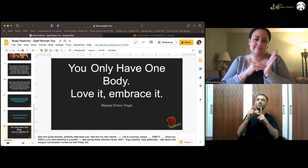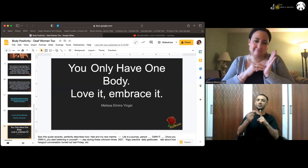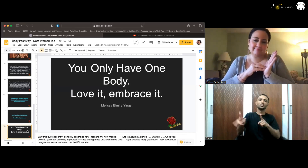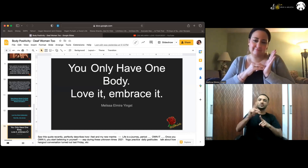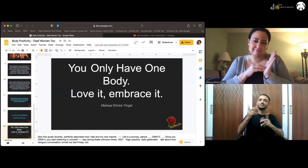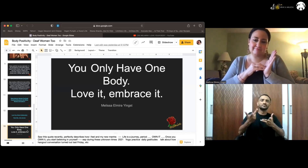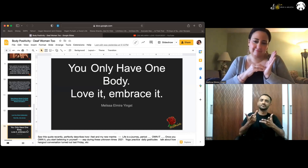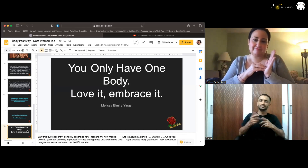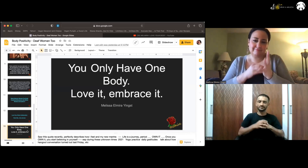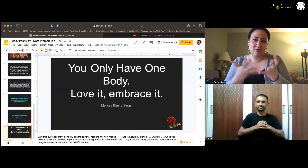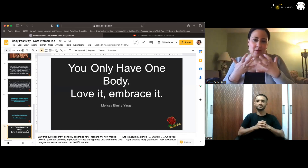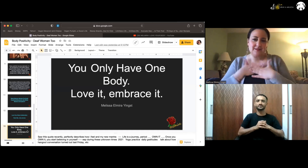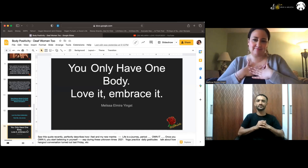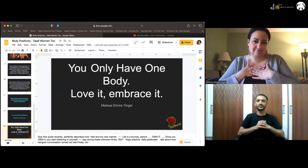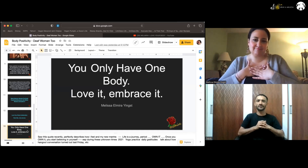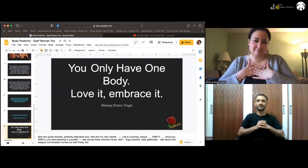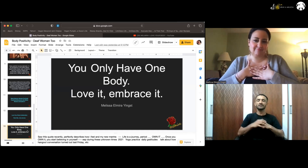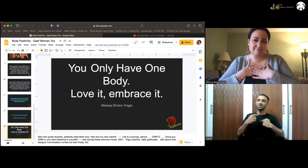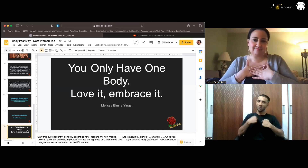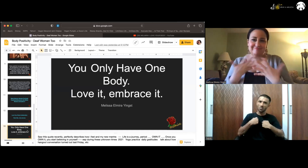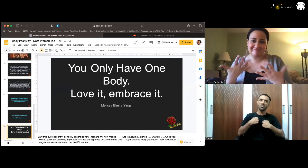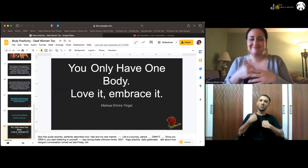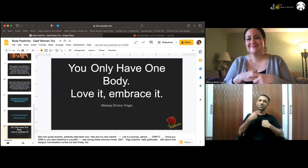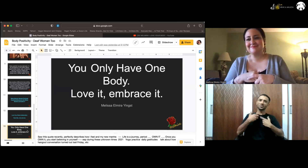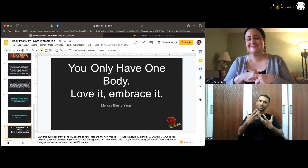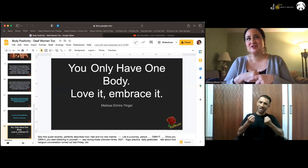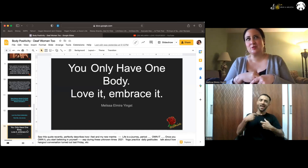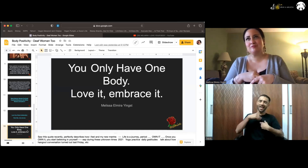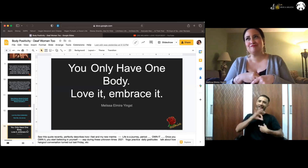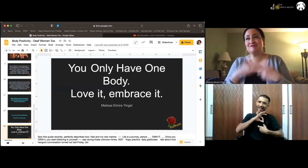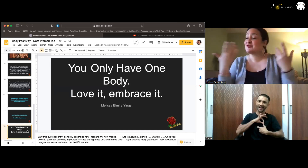So going through this experience makes me feel that I really want to do this again.